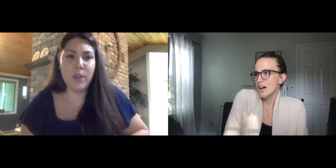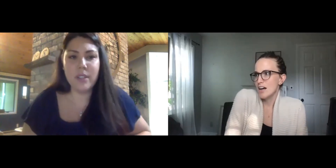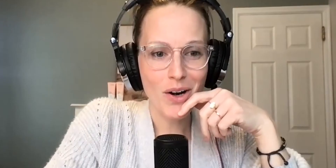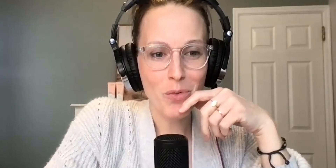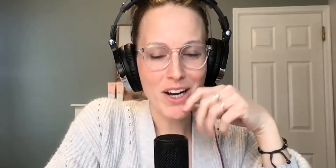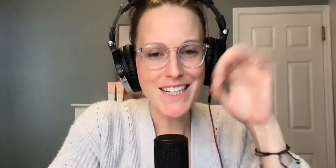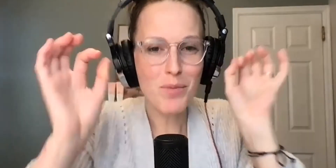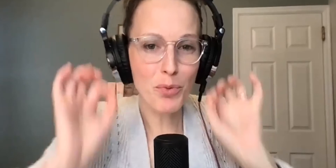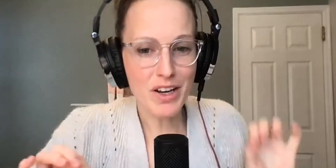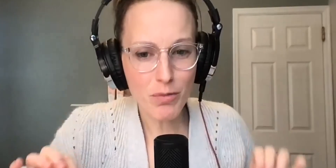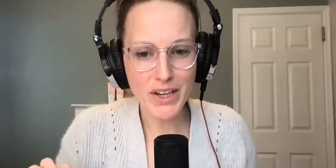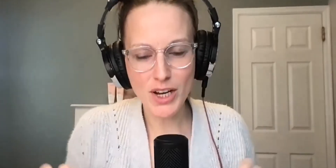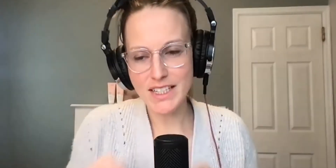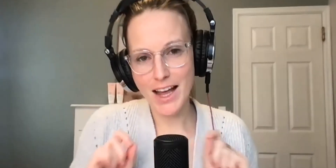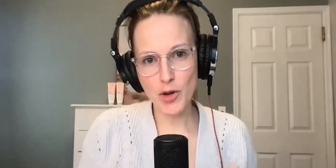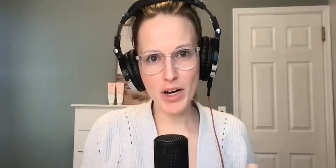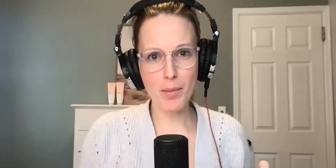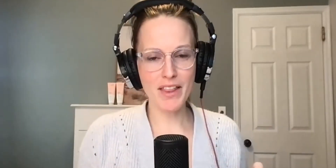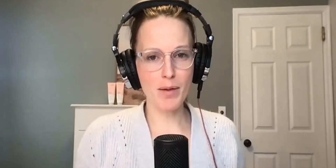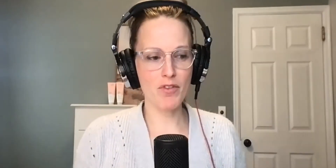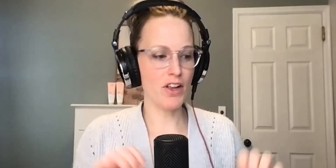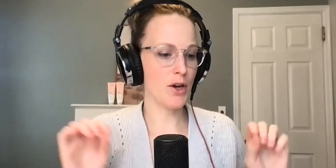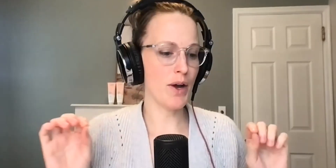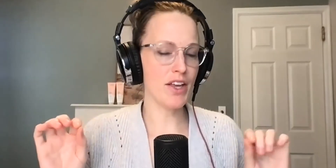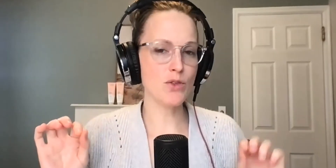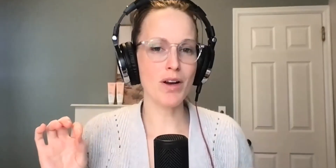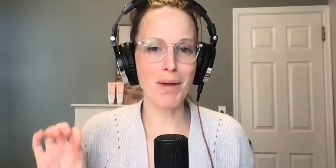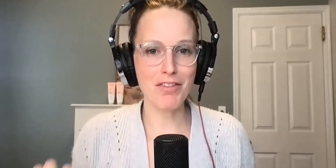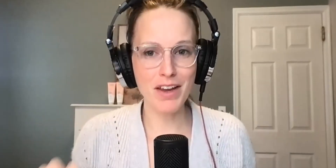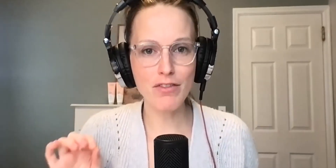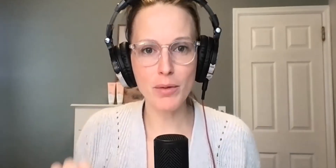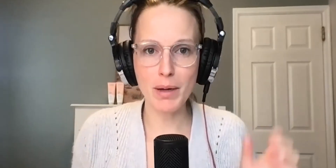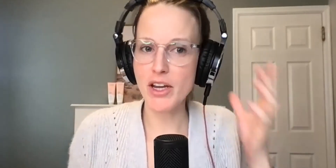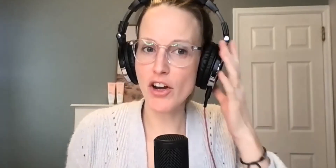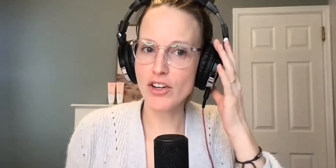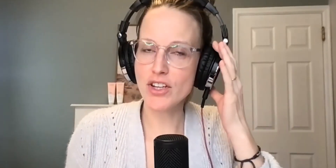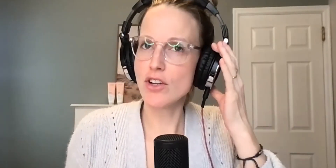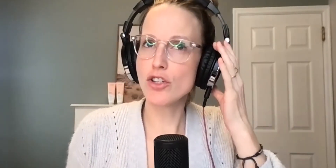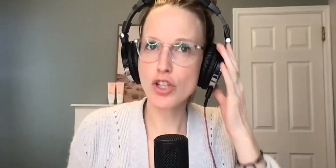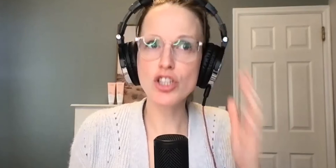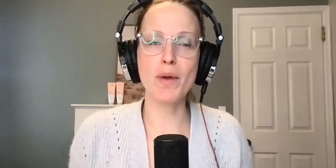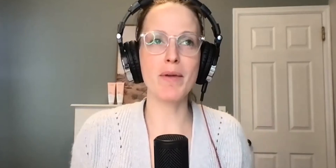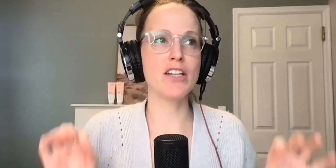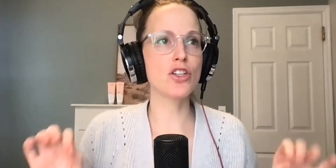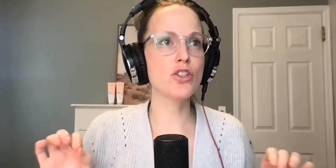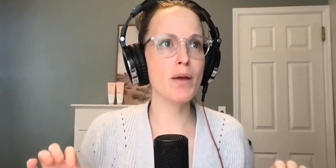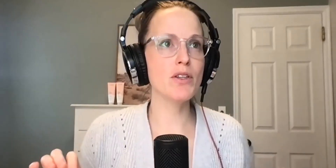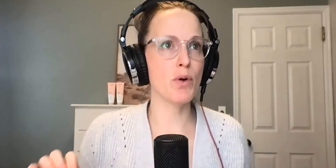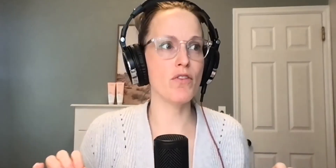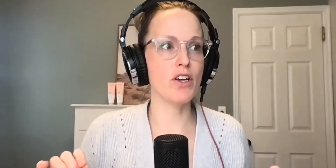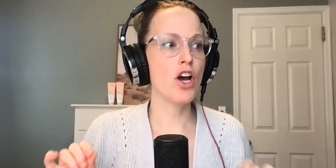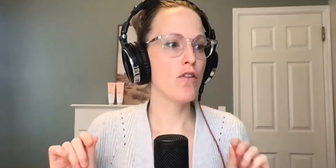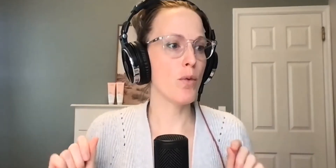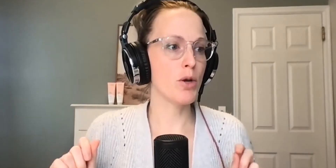of course. All right, we're going to take a brief break so I can tell you about a company that I'm affiliate with. It's one of my favorite baby carriers, and it's called Tush Baby. And Tush Baby